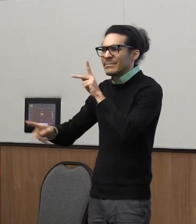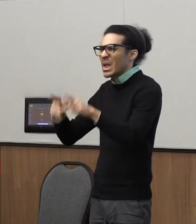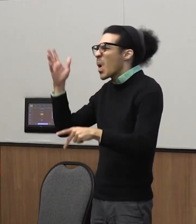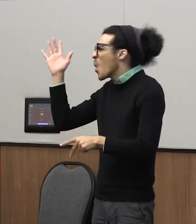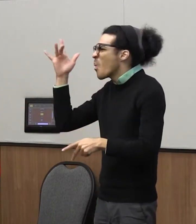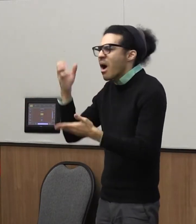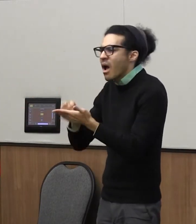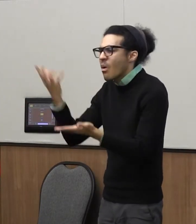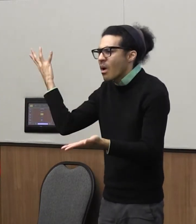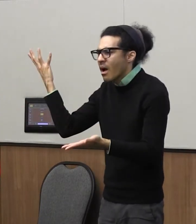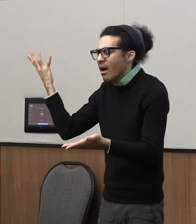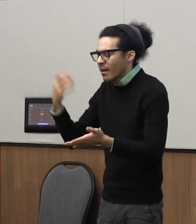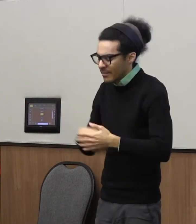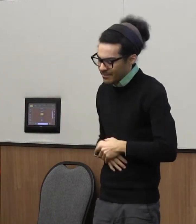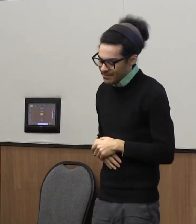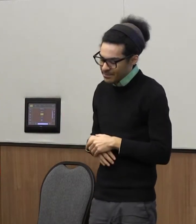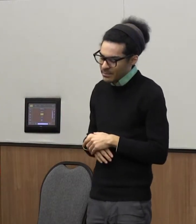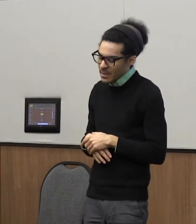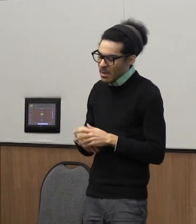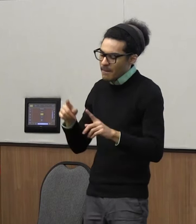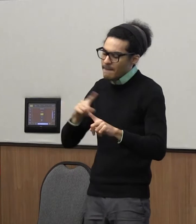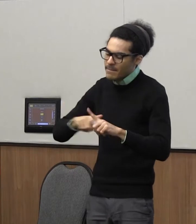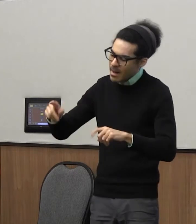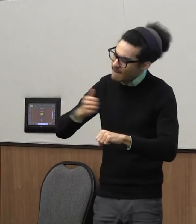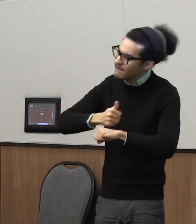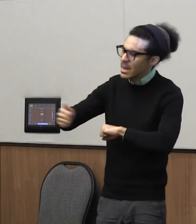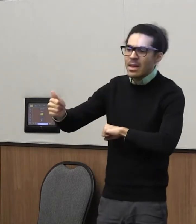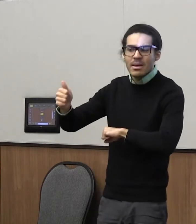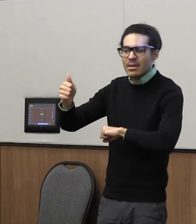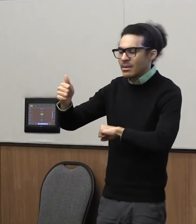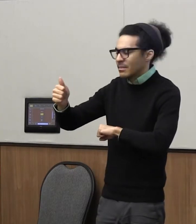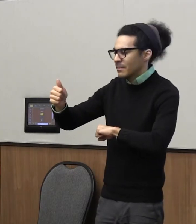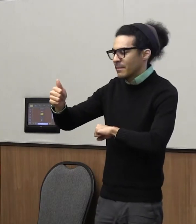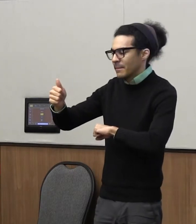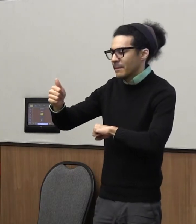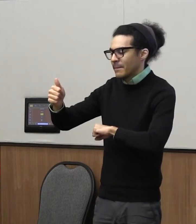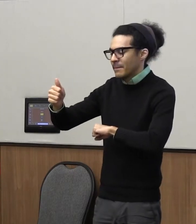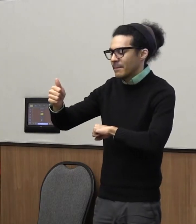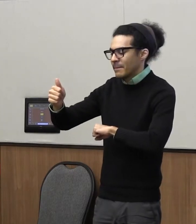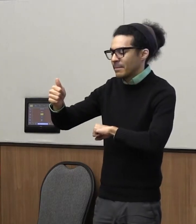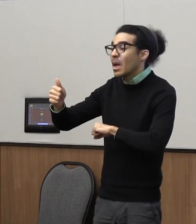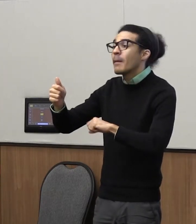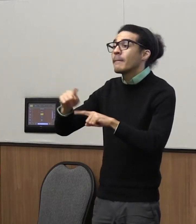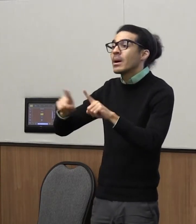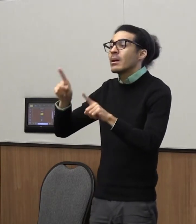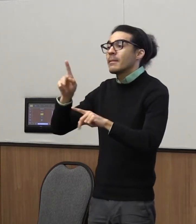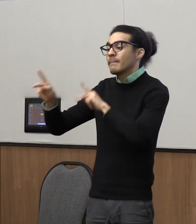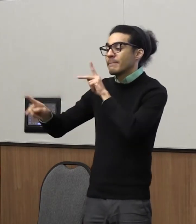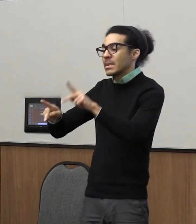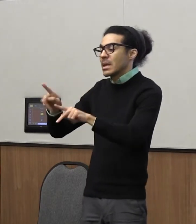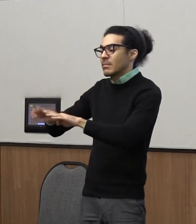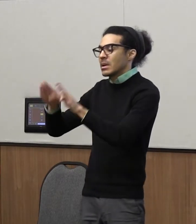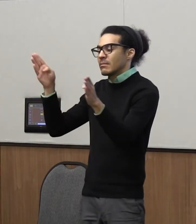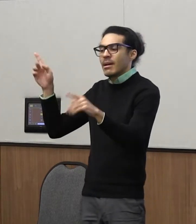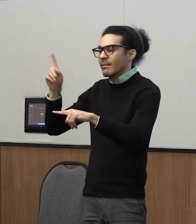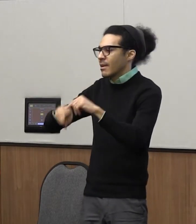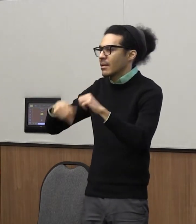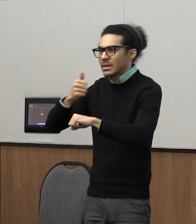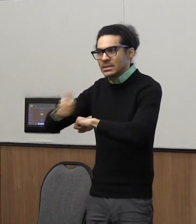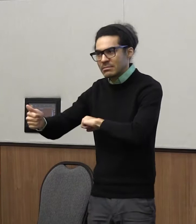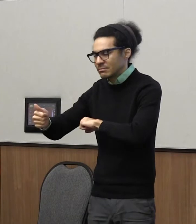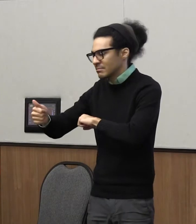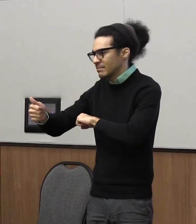senseless waste? Yet the blame cannot escape a share, yet the public cannot escape a share of